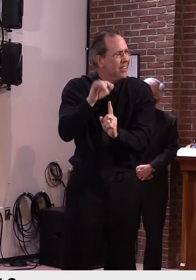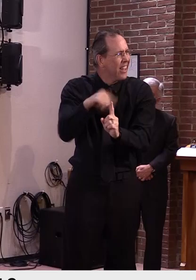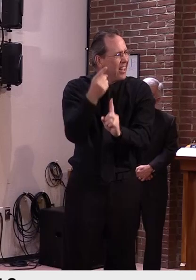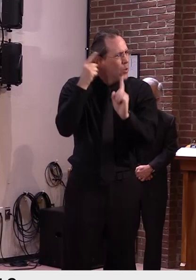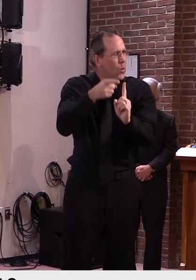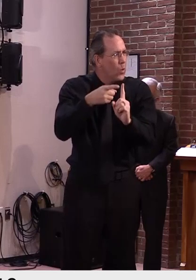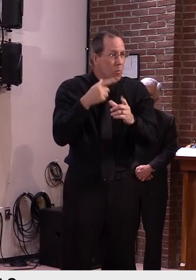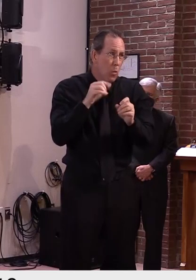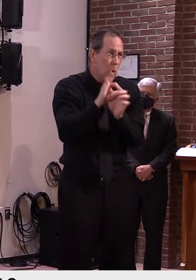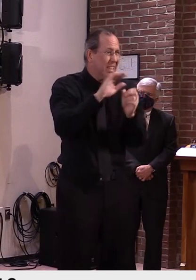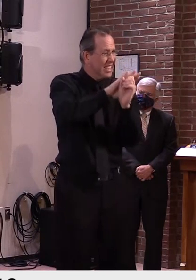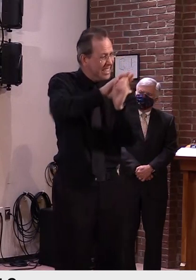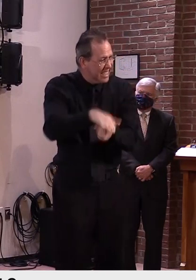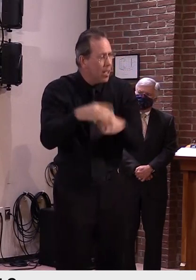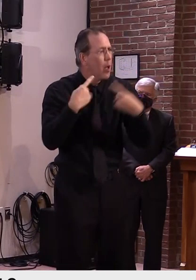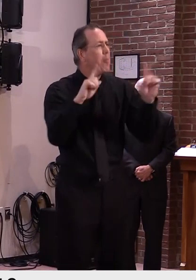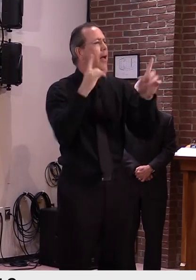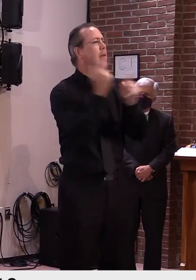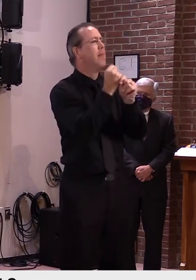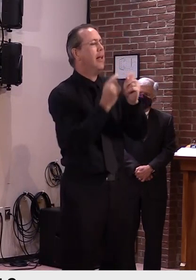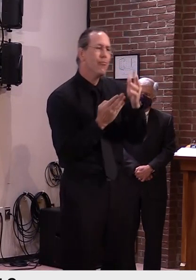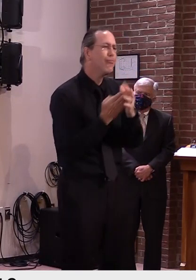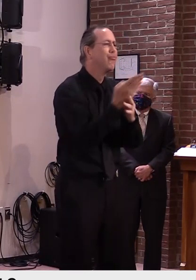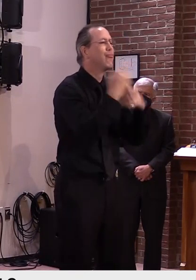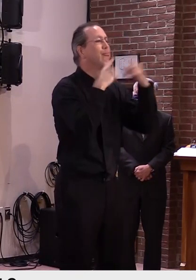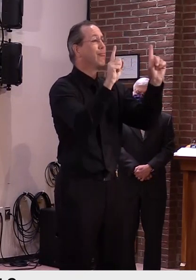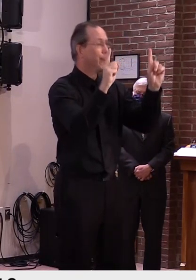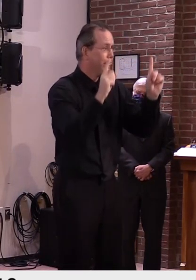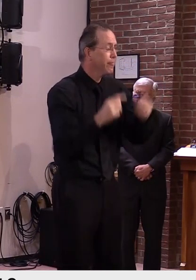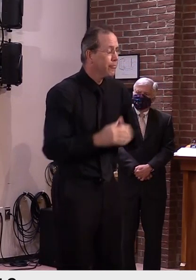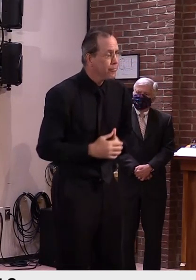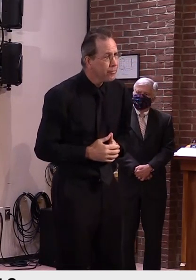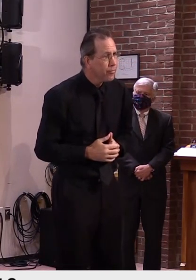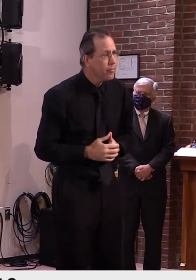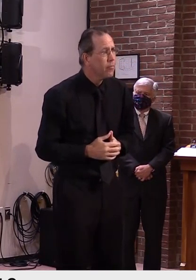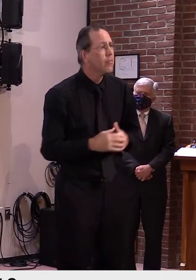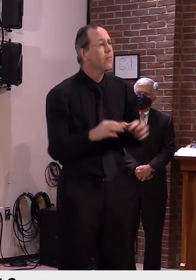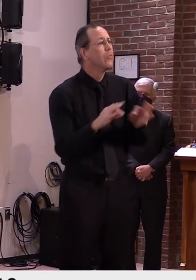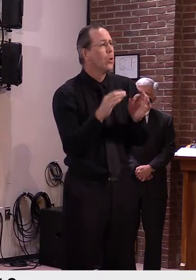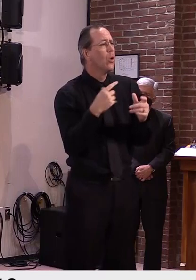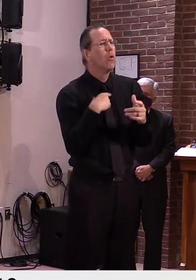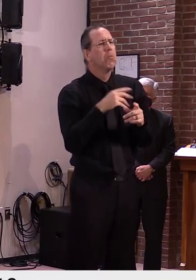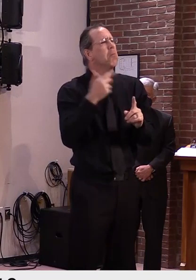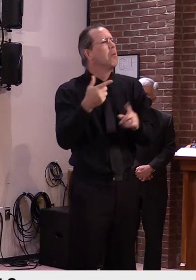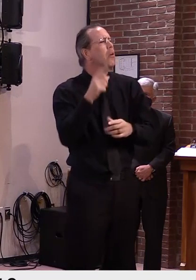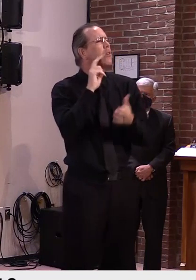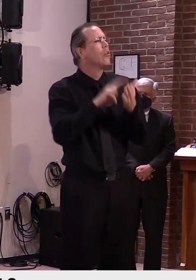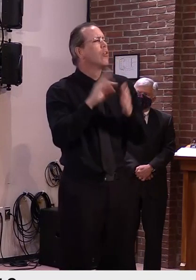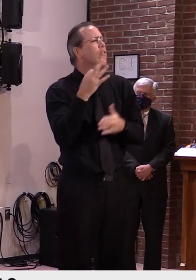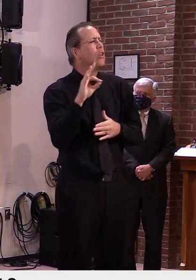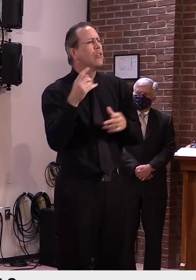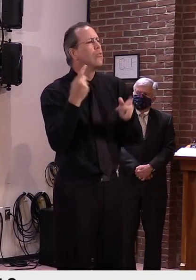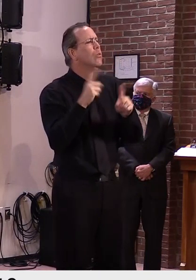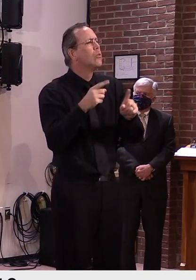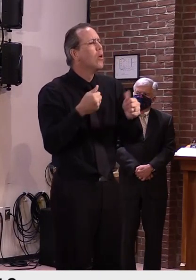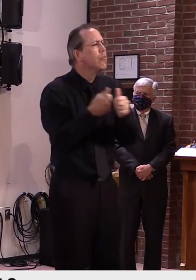So with that, I'll now turn it over to Secretary French for an education announcement.